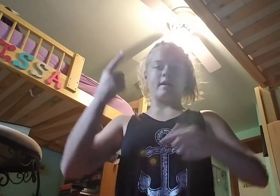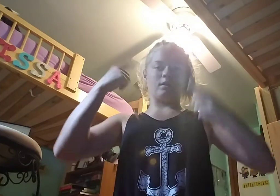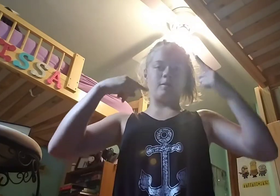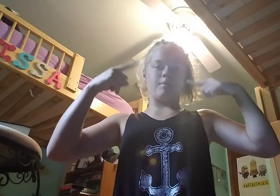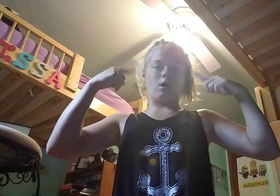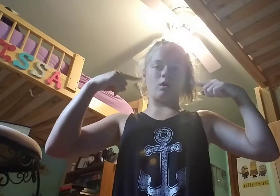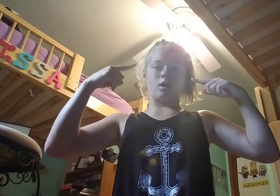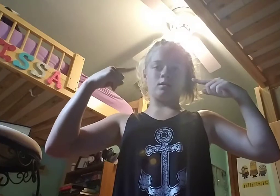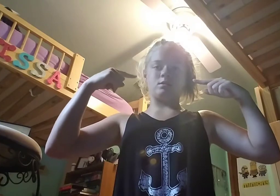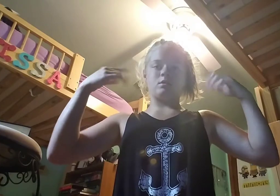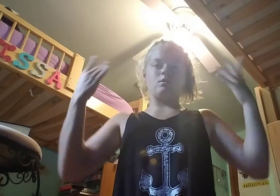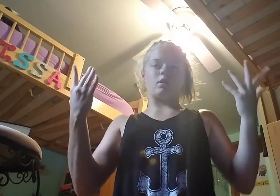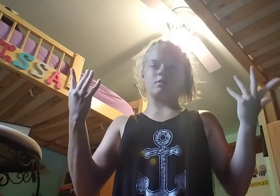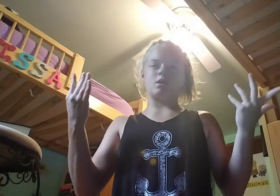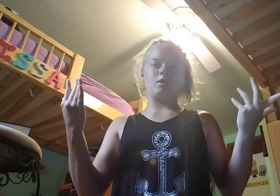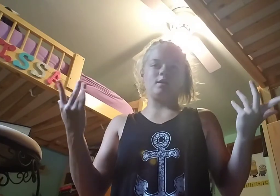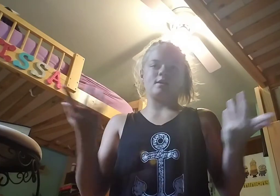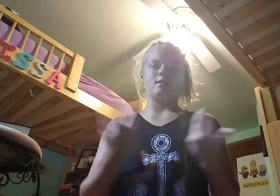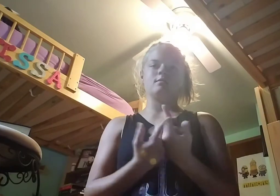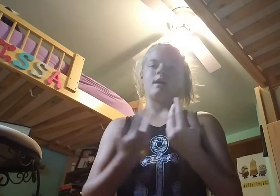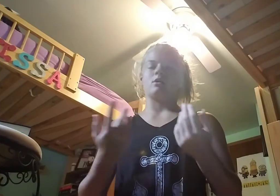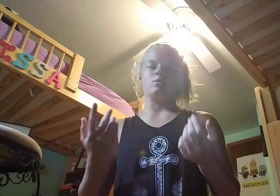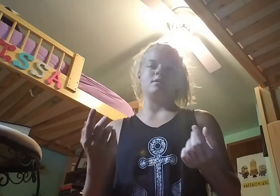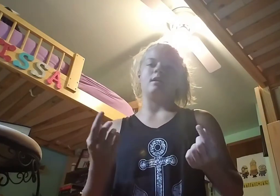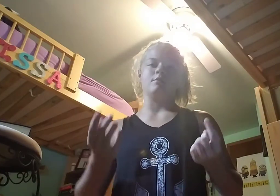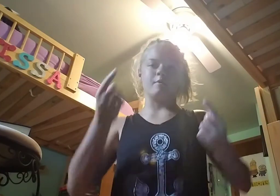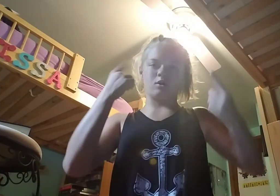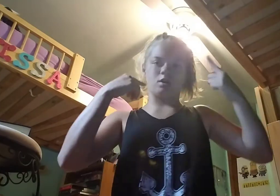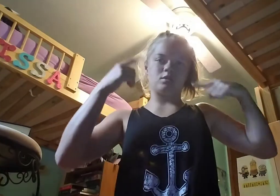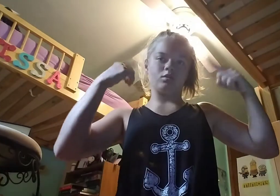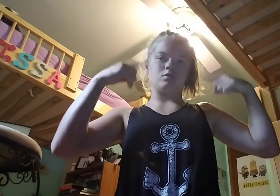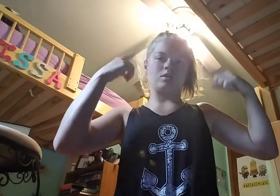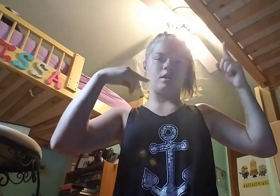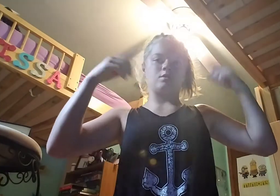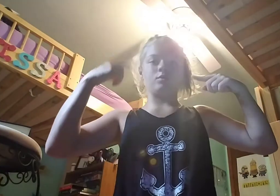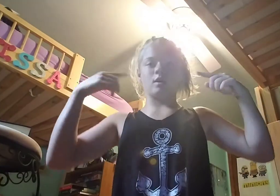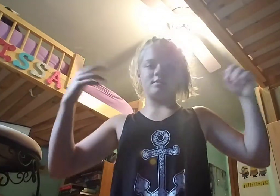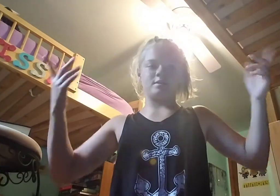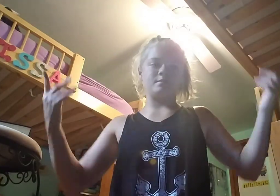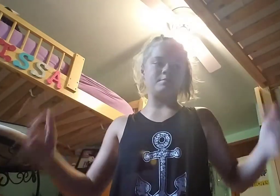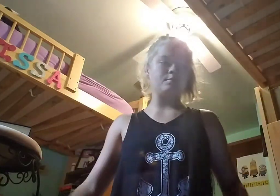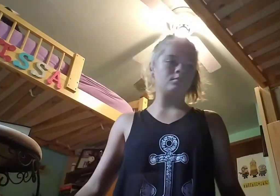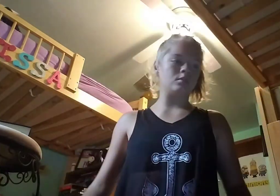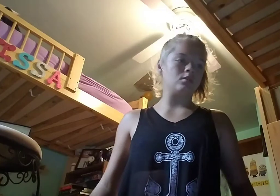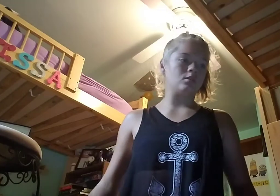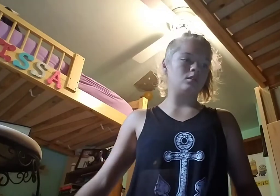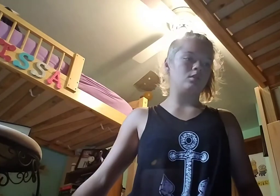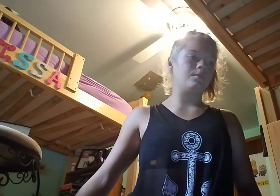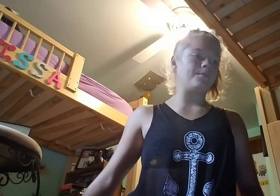Entirely bonkers. Like, there's not really like an actual sign for bonkers, so you just kind of do crazy.